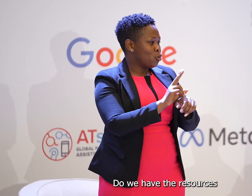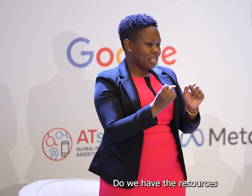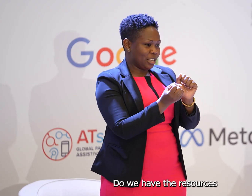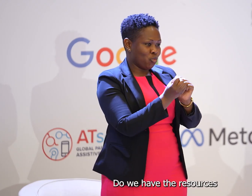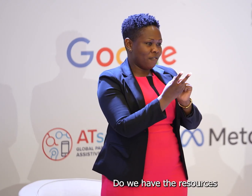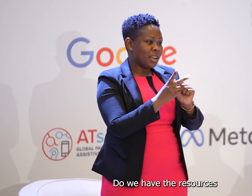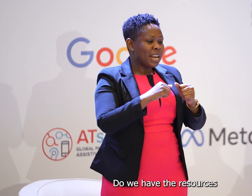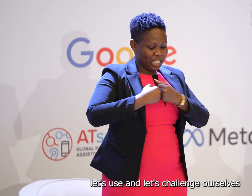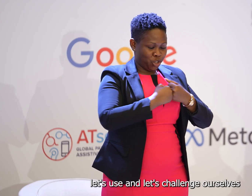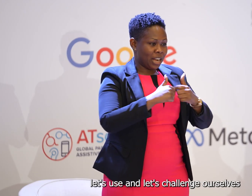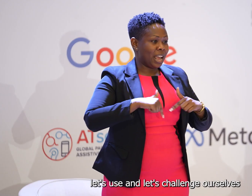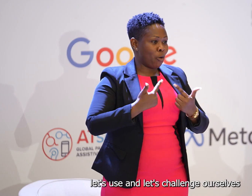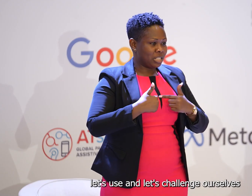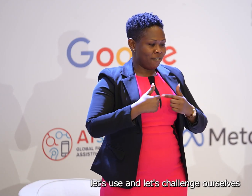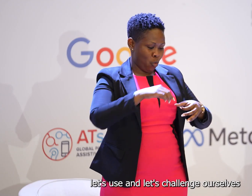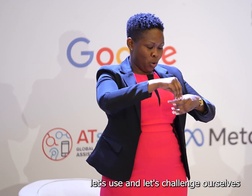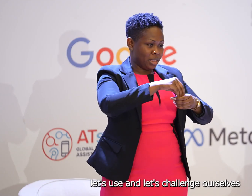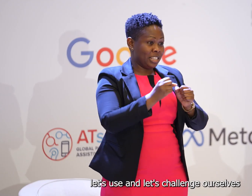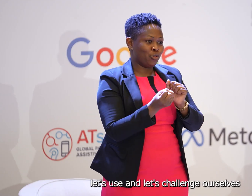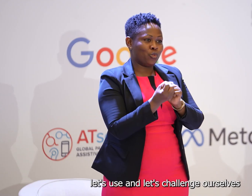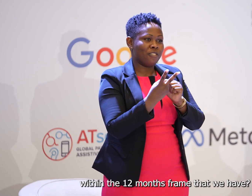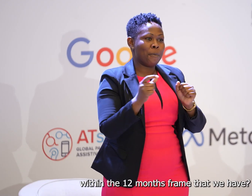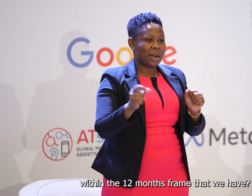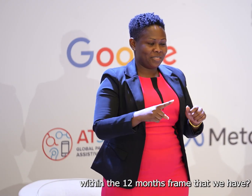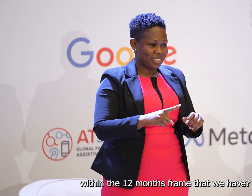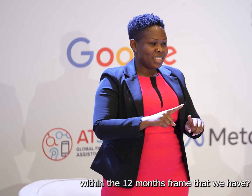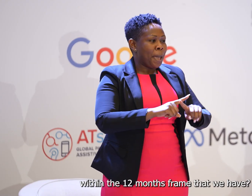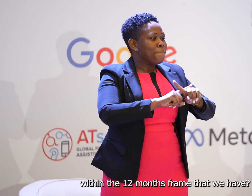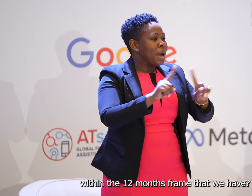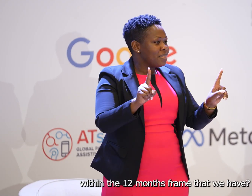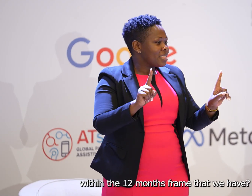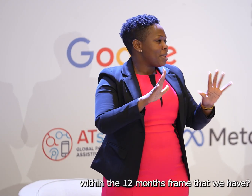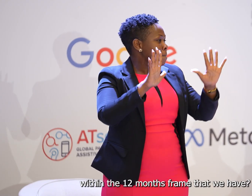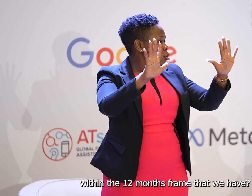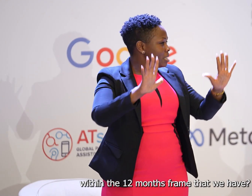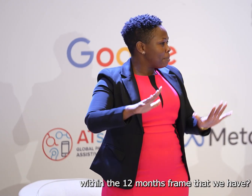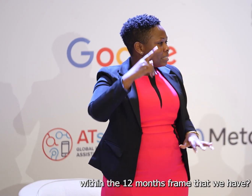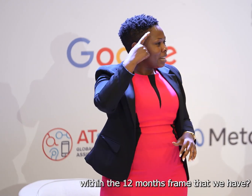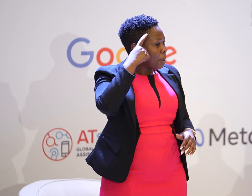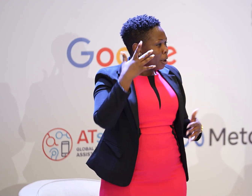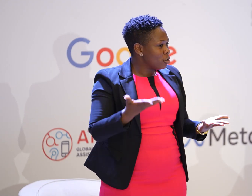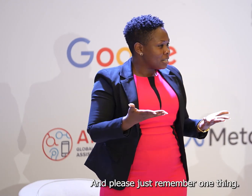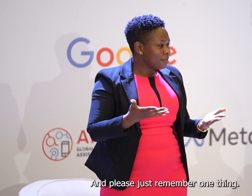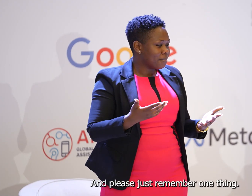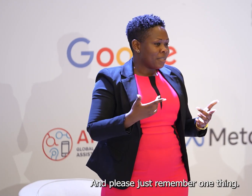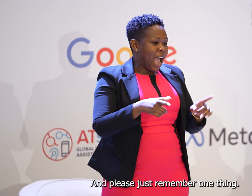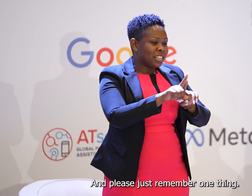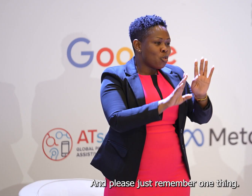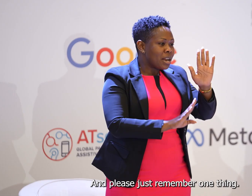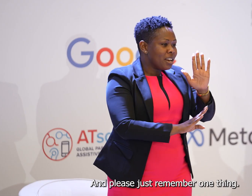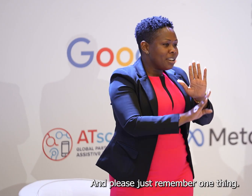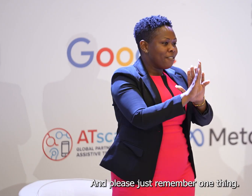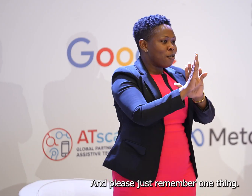resources? Let's use and let's challenge ourselves within the 12 months frame that we have. And please